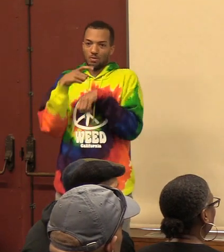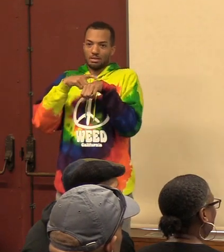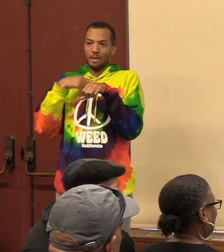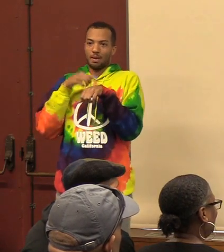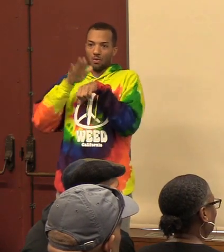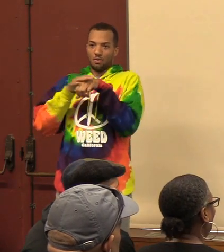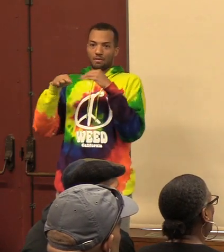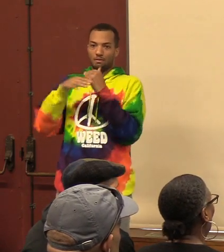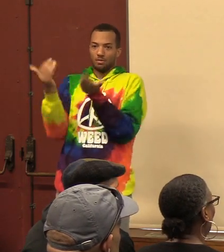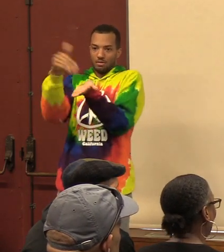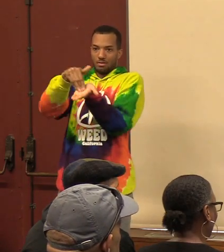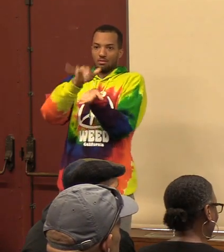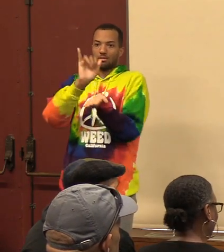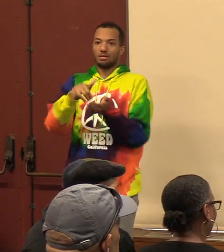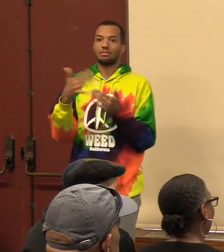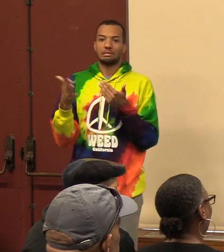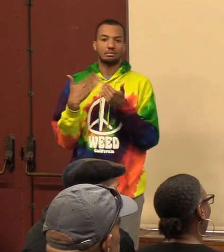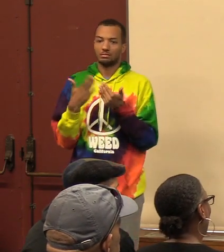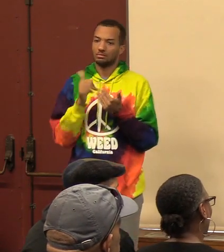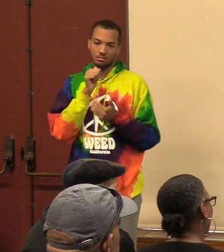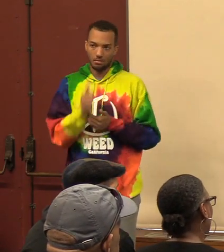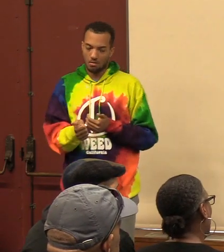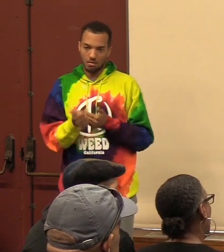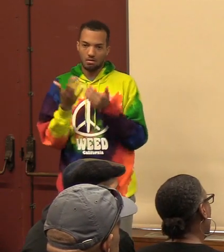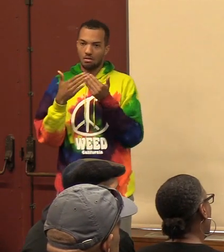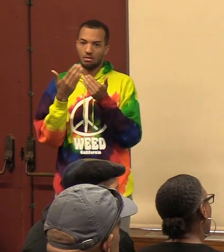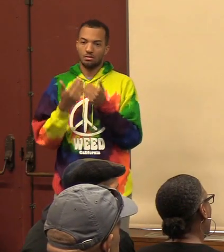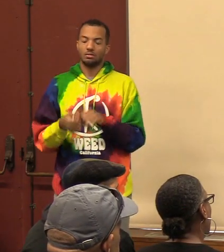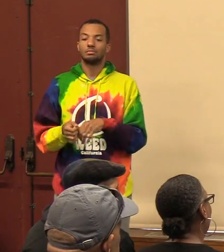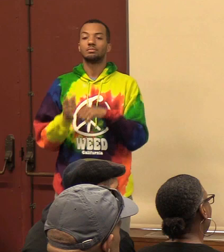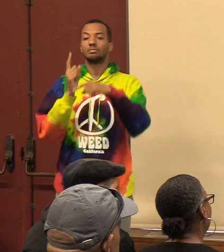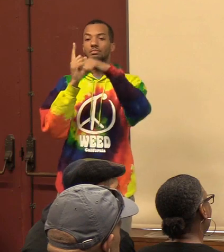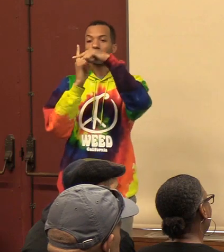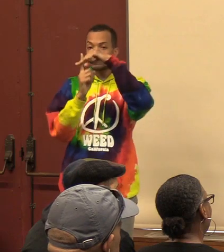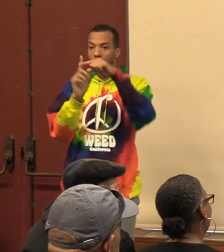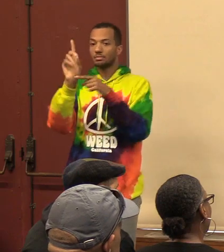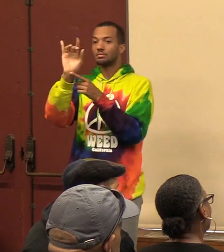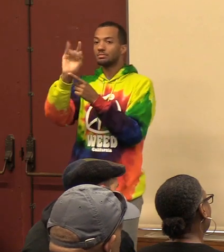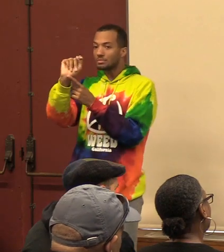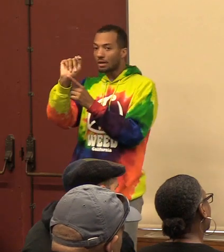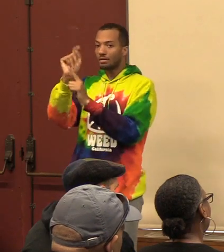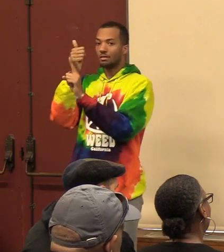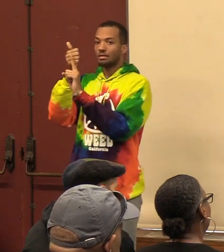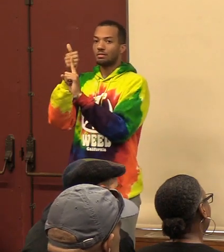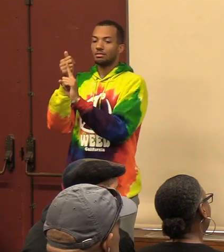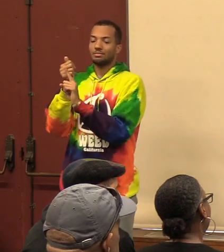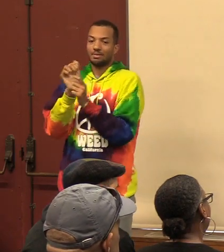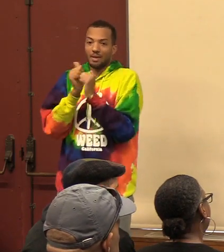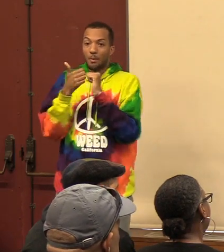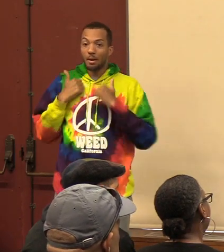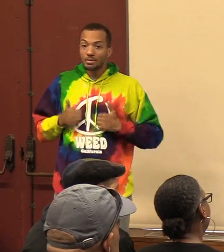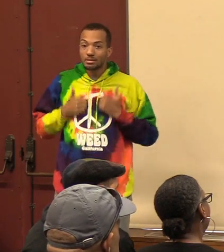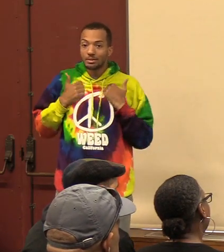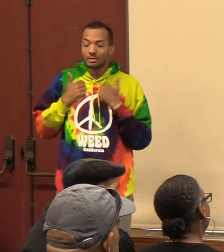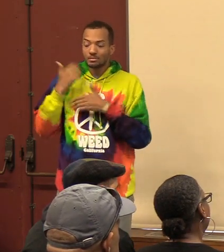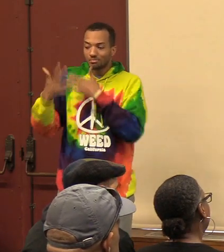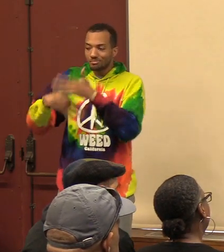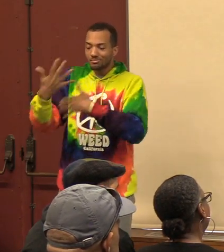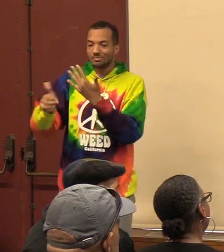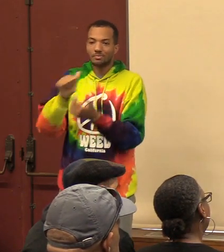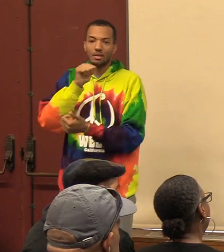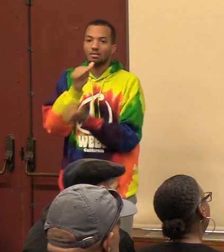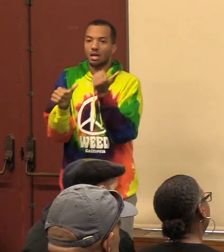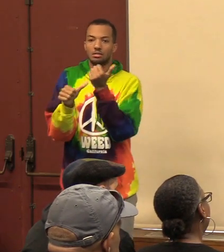Yeah, it wasn't easy. It wasn't always easy. And diet did not, the way that I was living my life did not assist